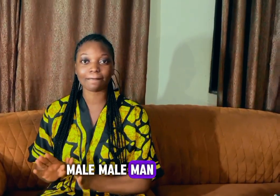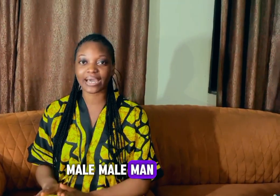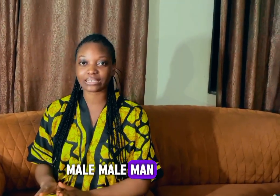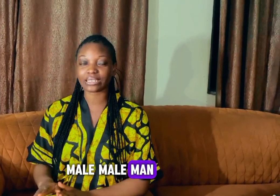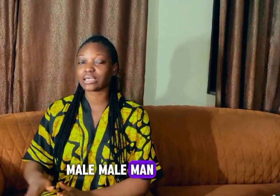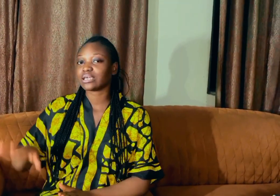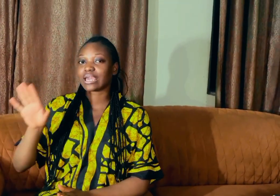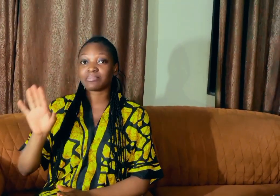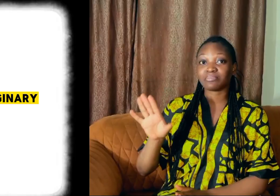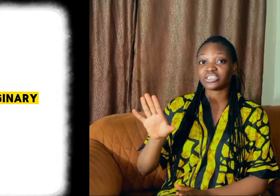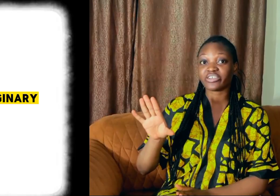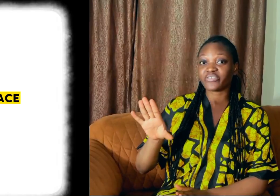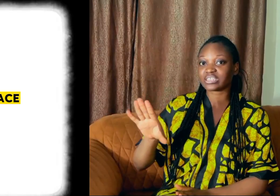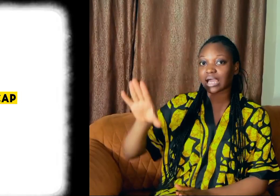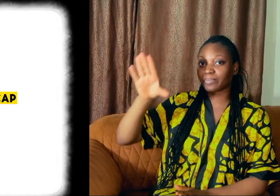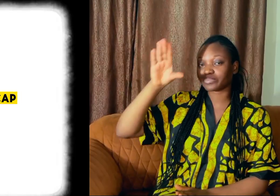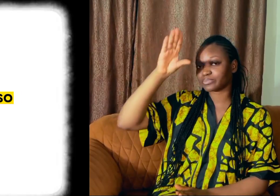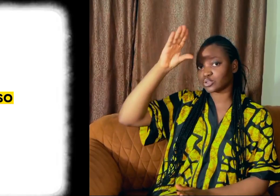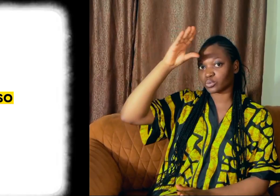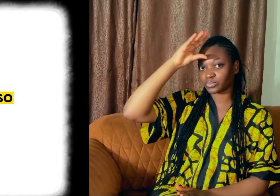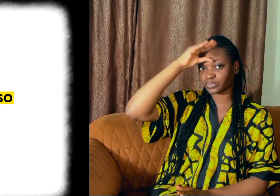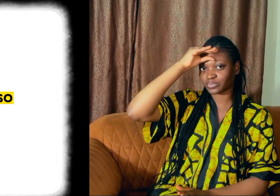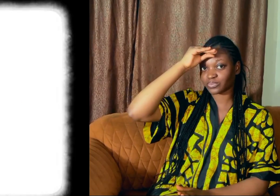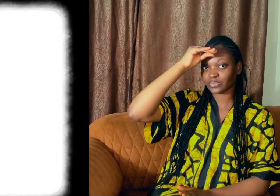man, imaginary face cap. So